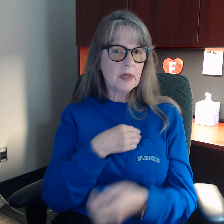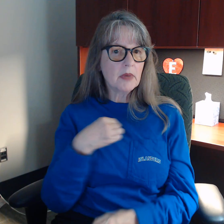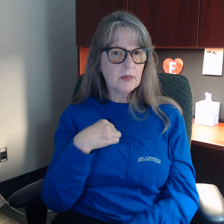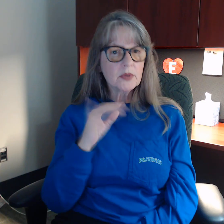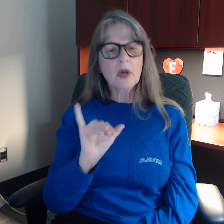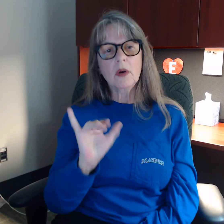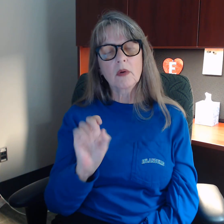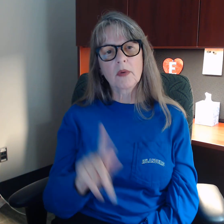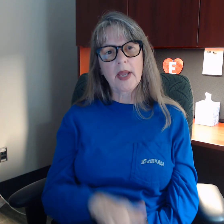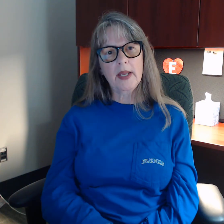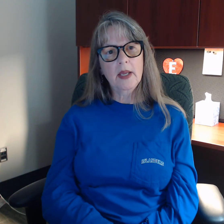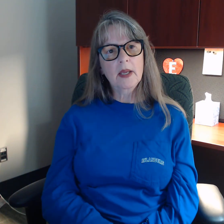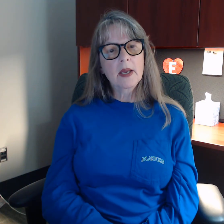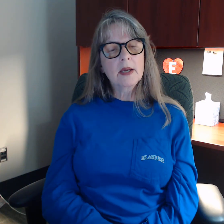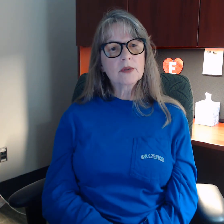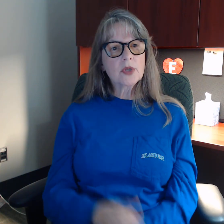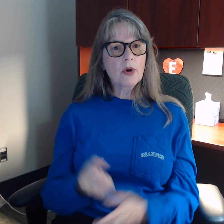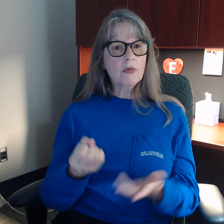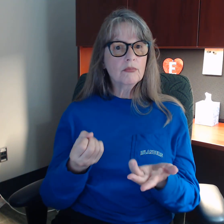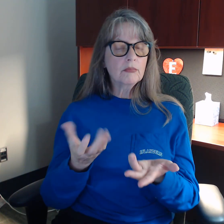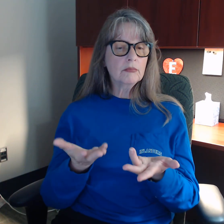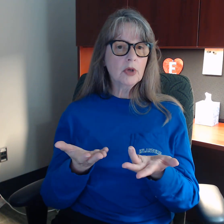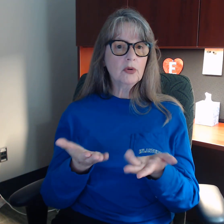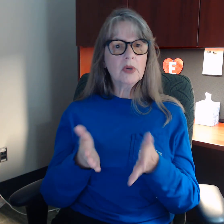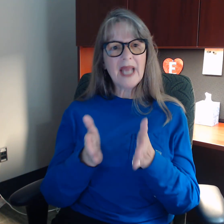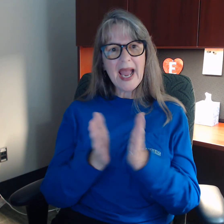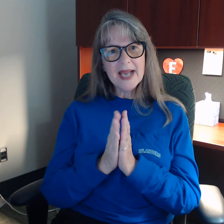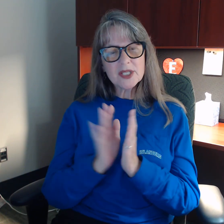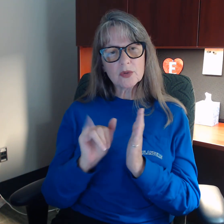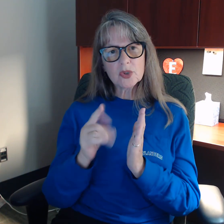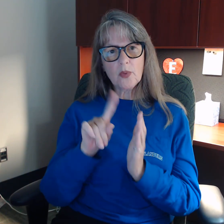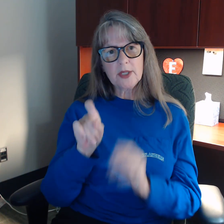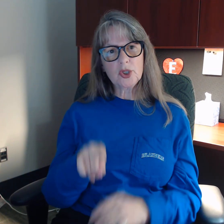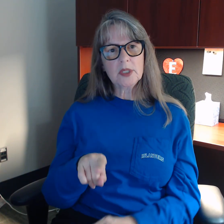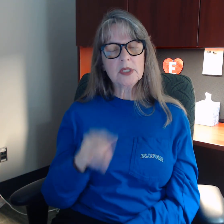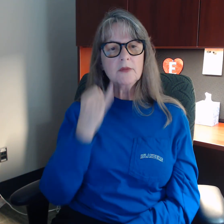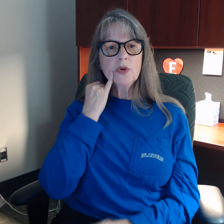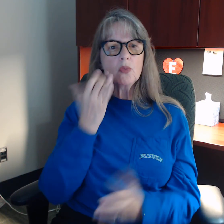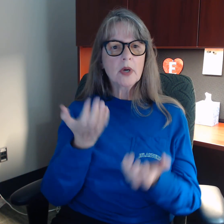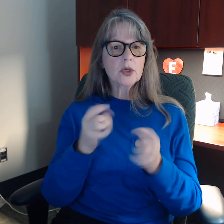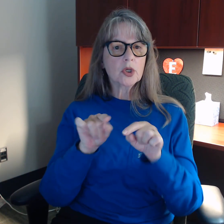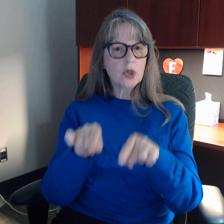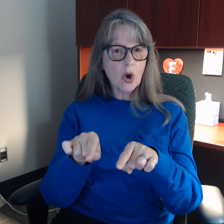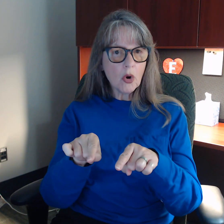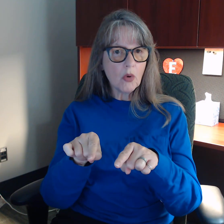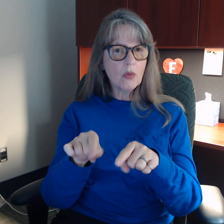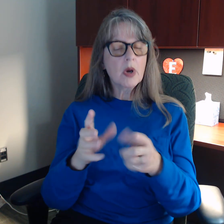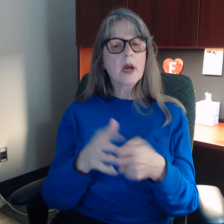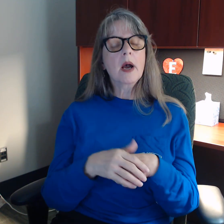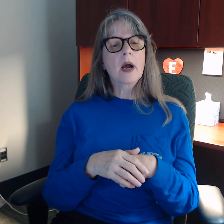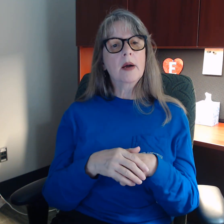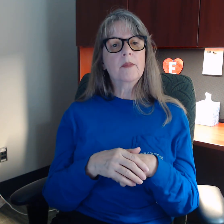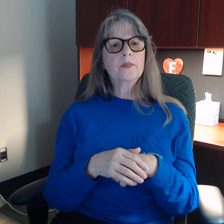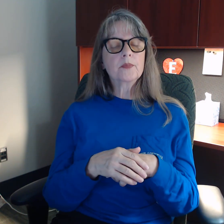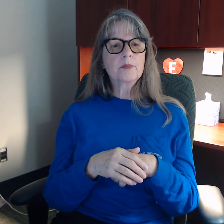members. Oh, okay. So, you could ask those questions if you wanted to go,